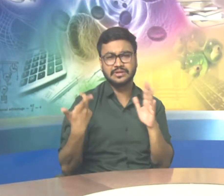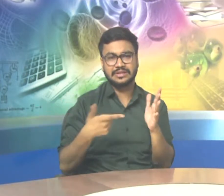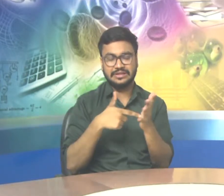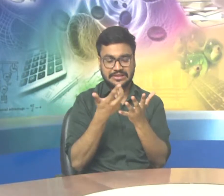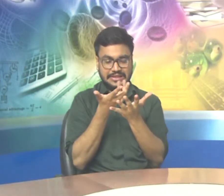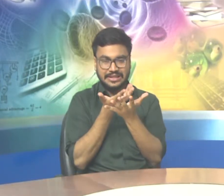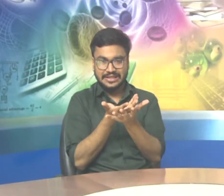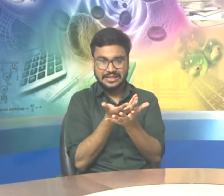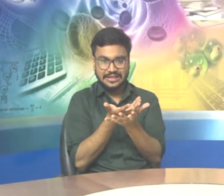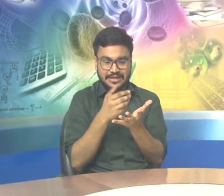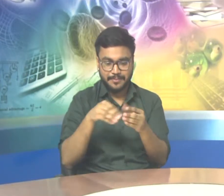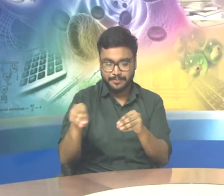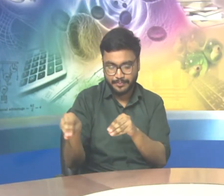Next is motion.